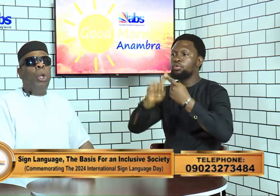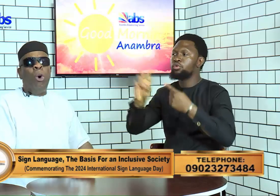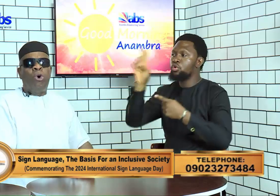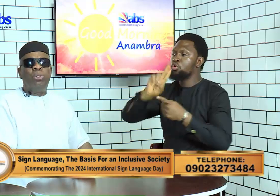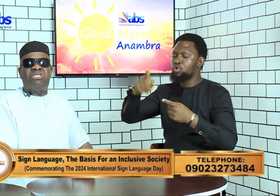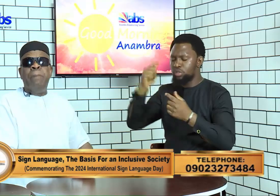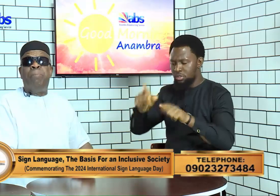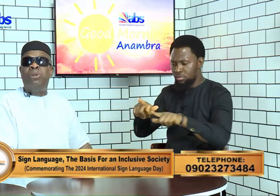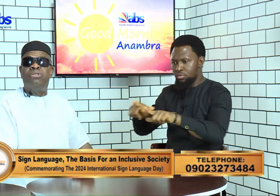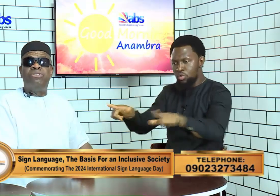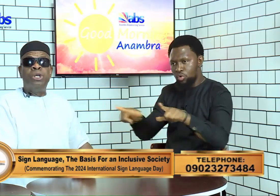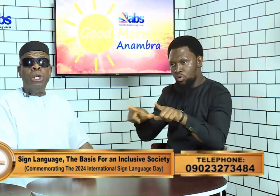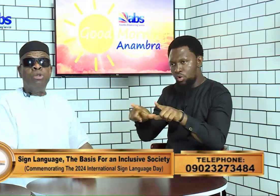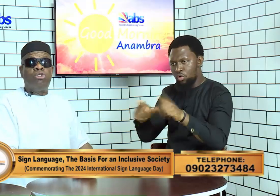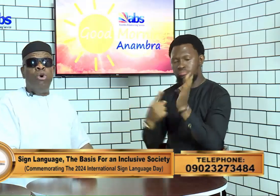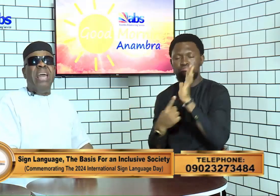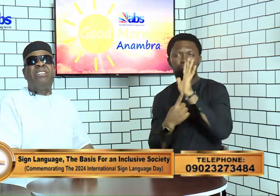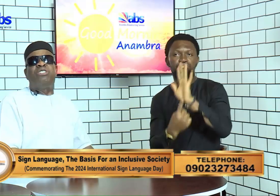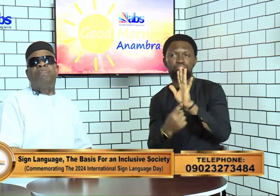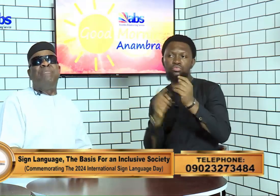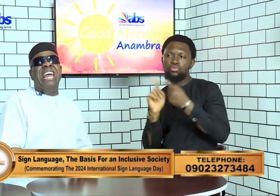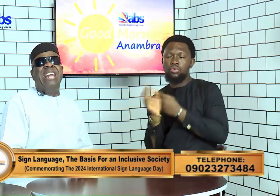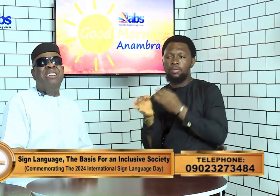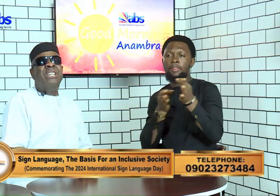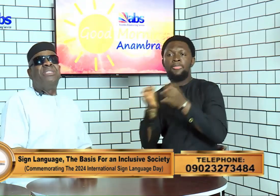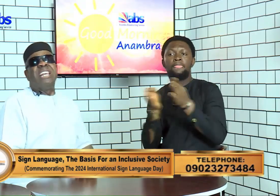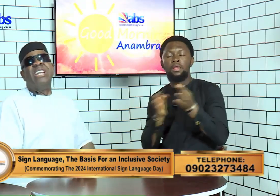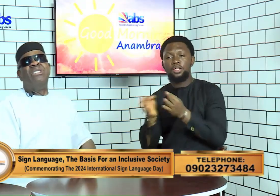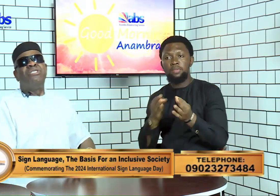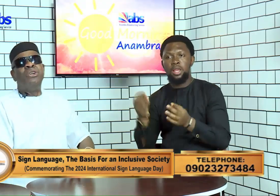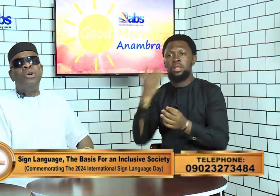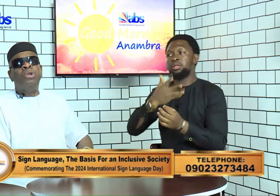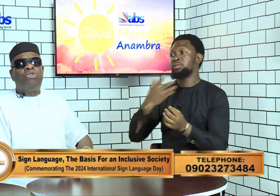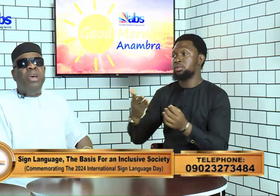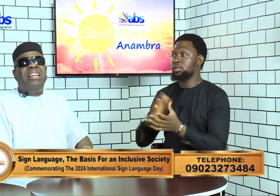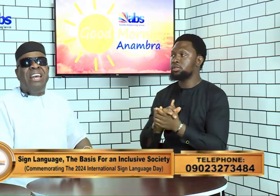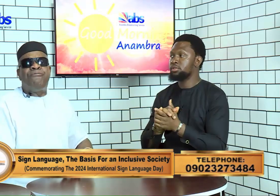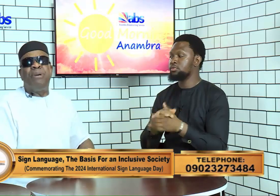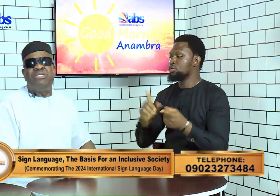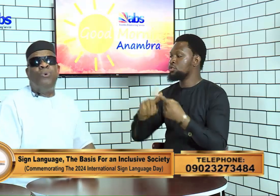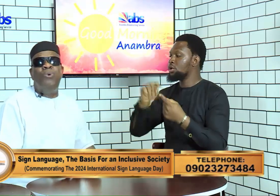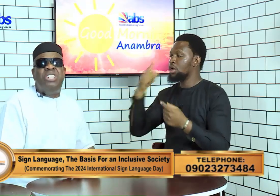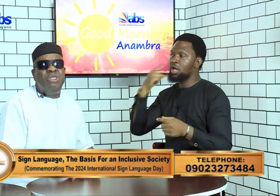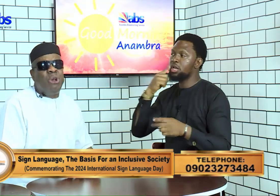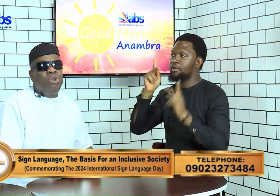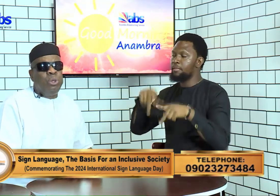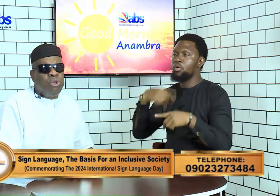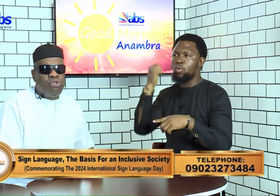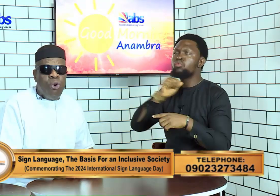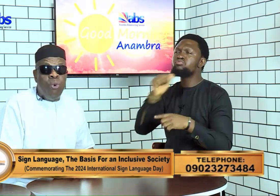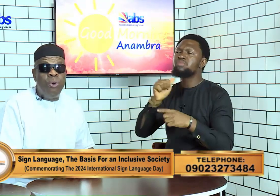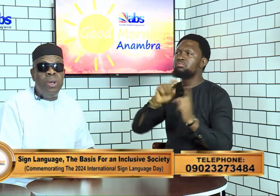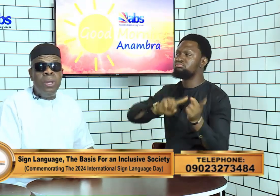the local symbols to explain things to a deaf person who did not go